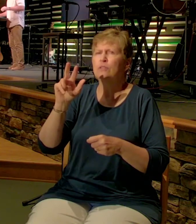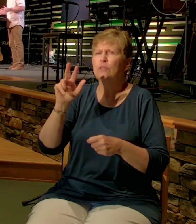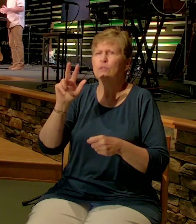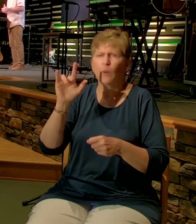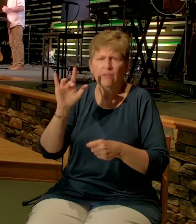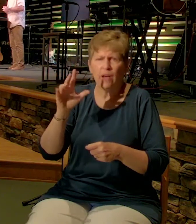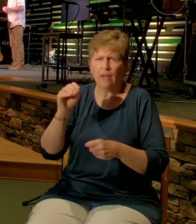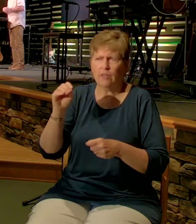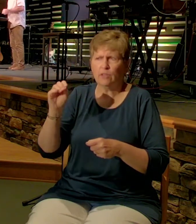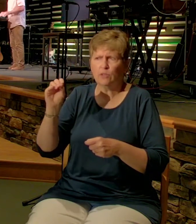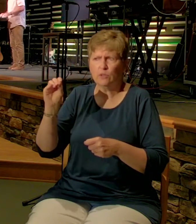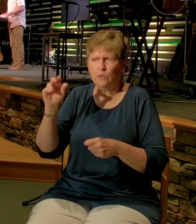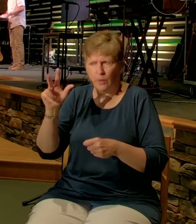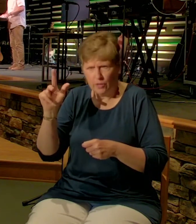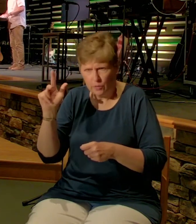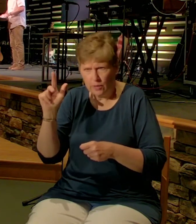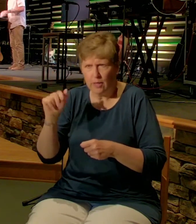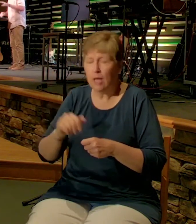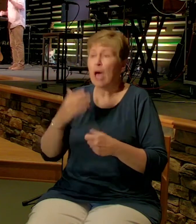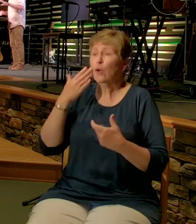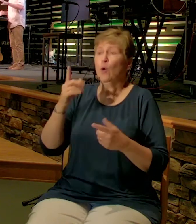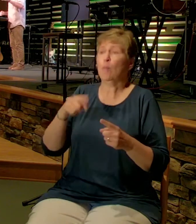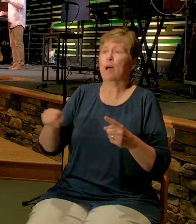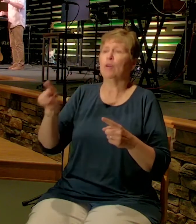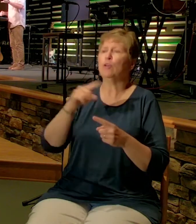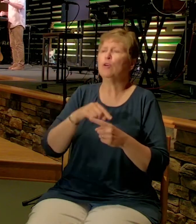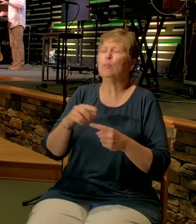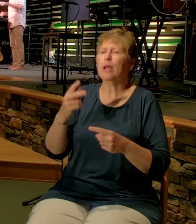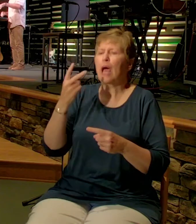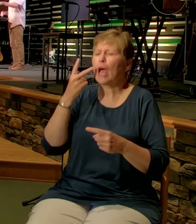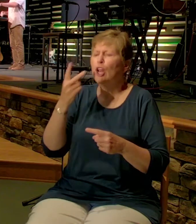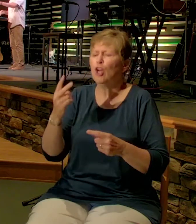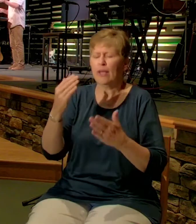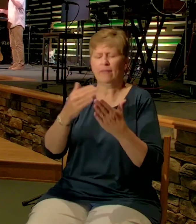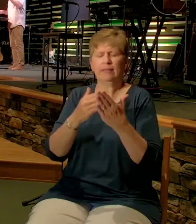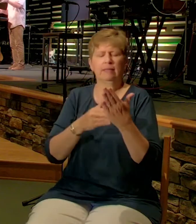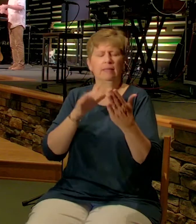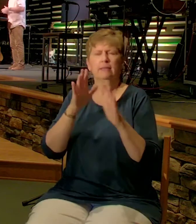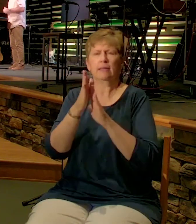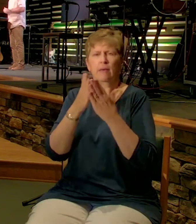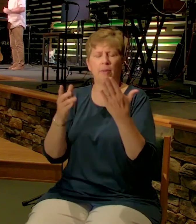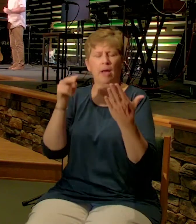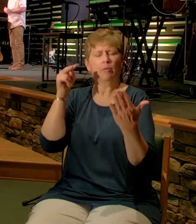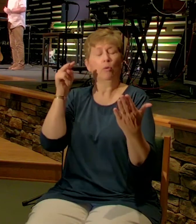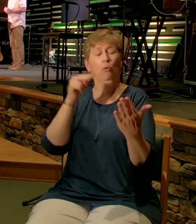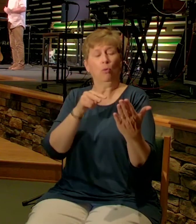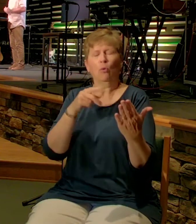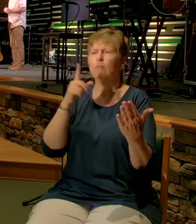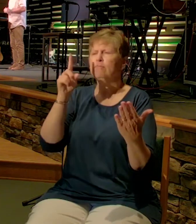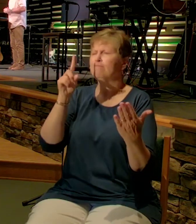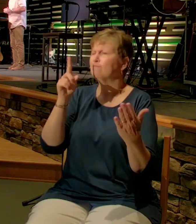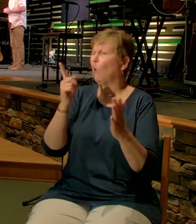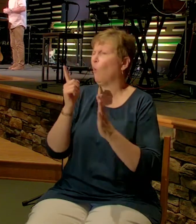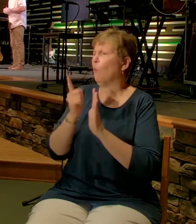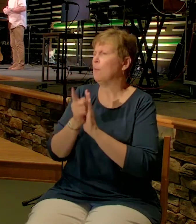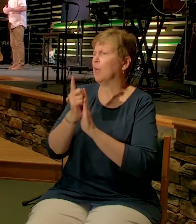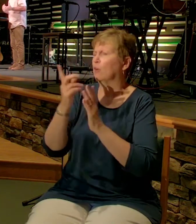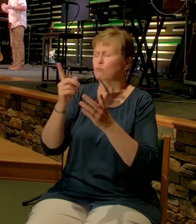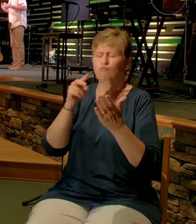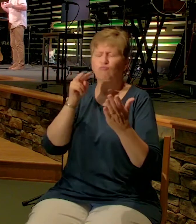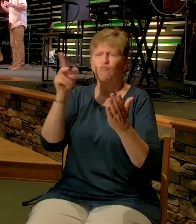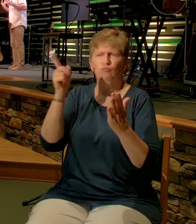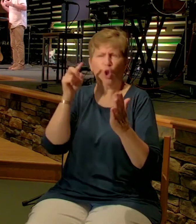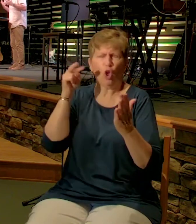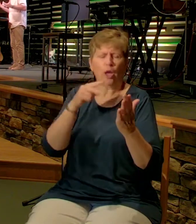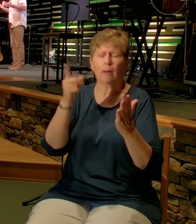about you, but I look at this list in the Bible, and we're going to be looking at it in just a sec,